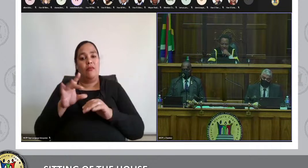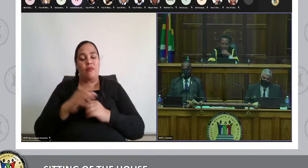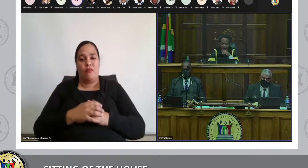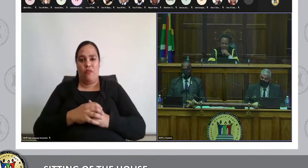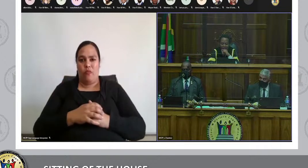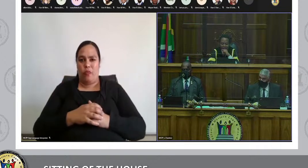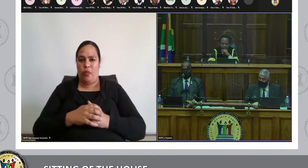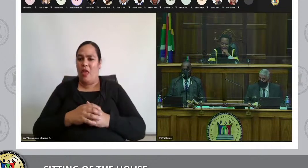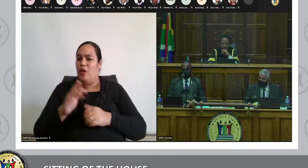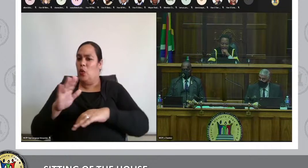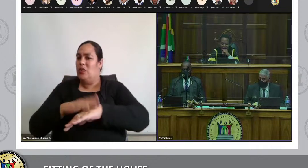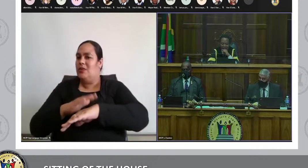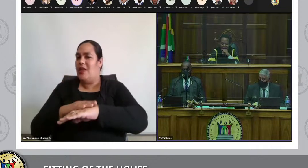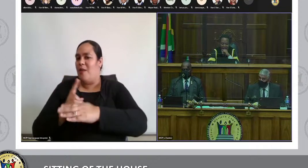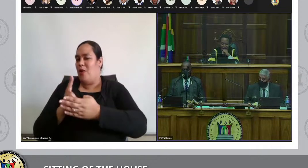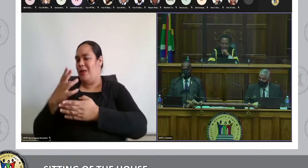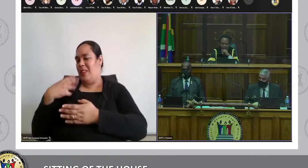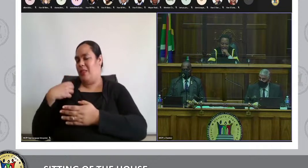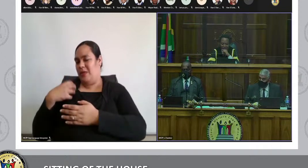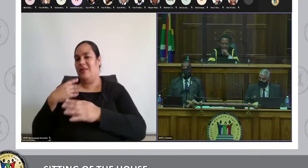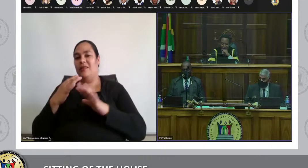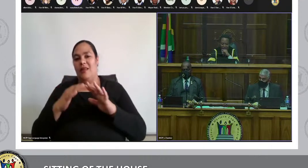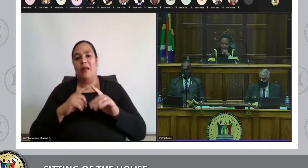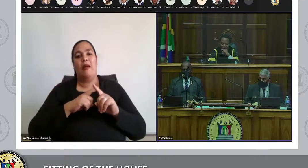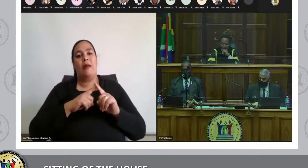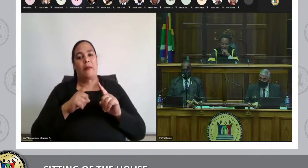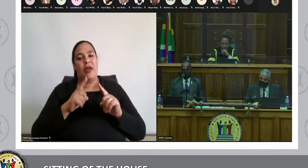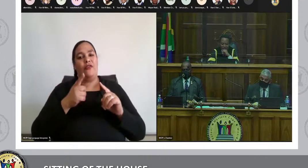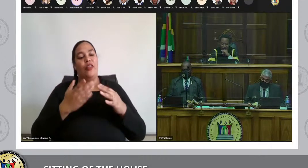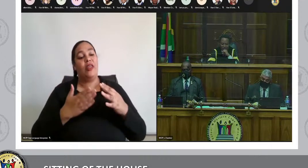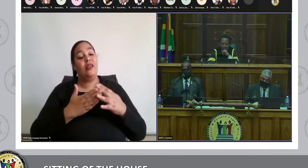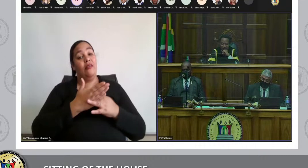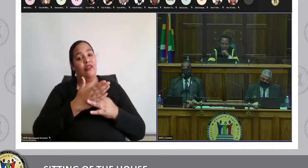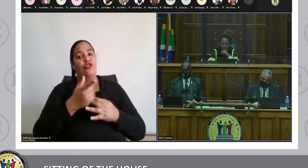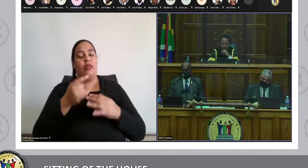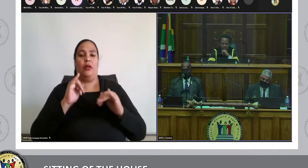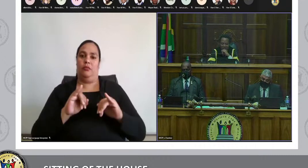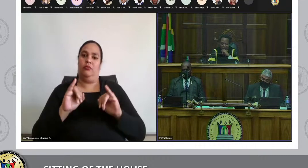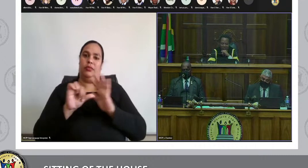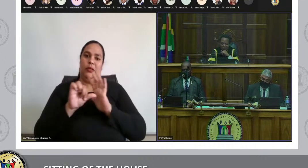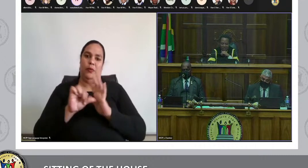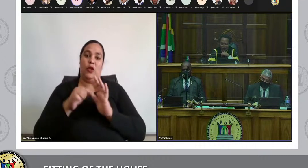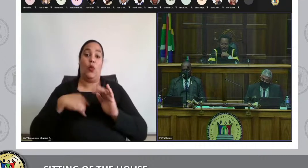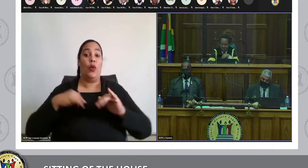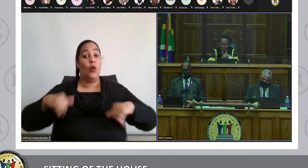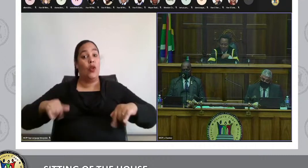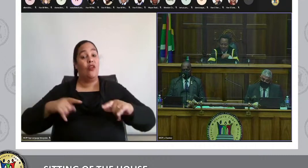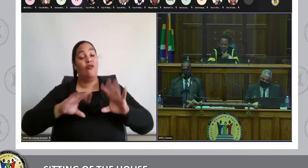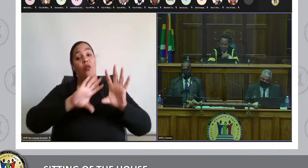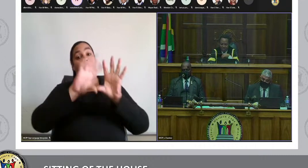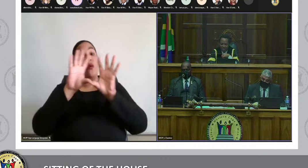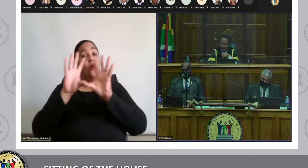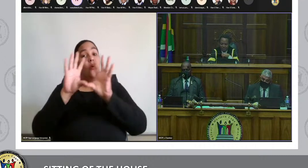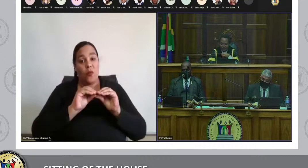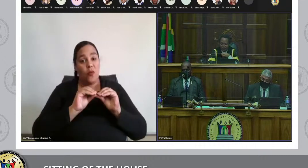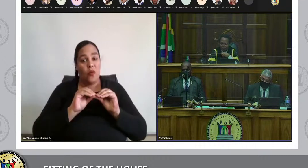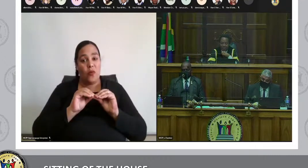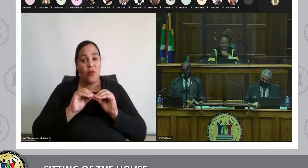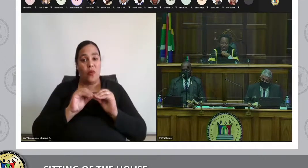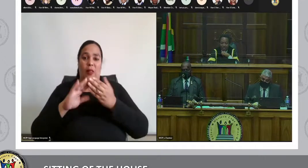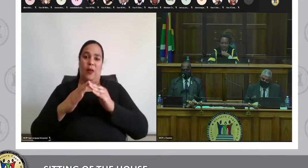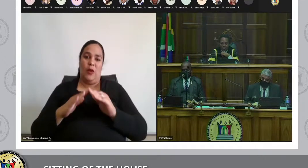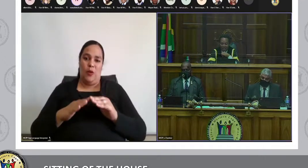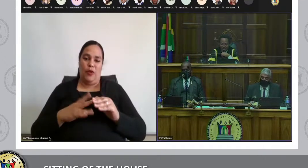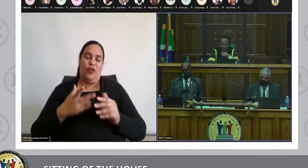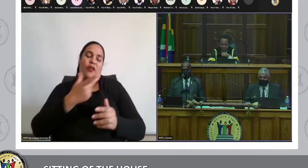Honorable Minister. The non-pharmaceutical interventions, they are very crucial whilst we are waiting for the whole of the community to